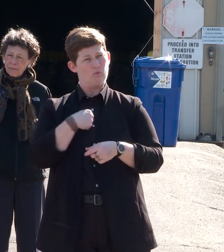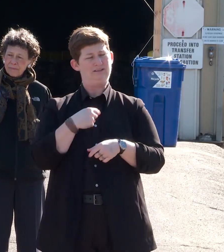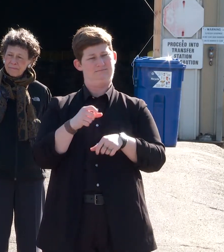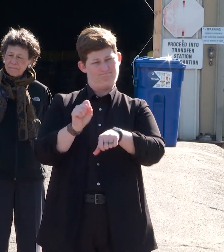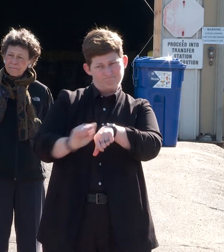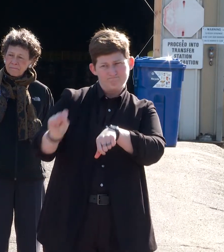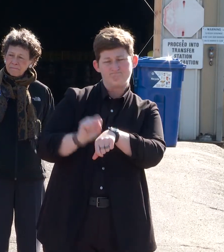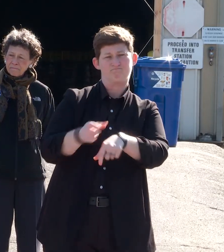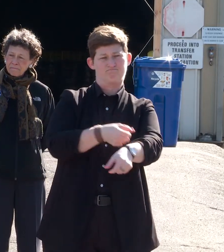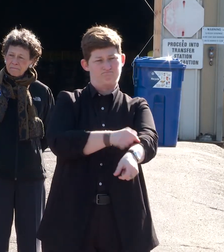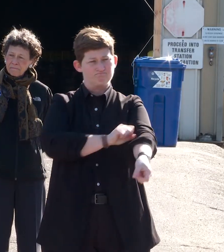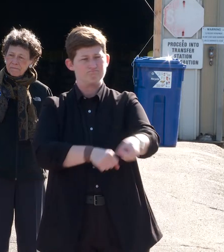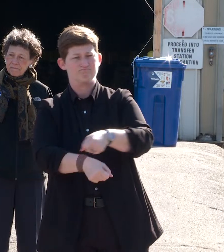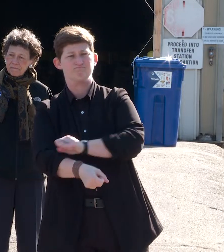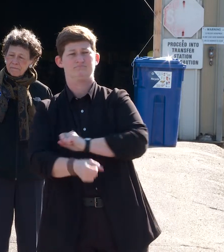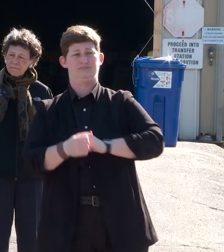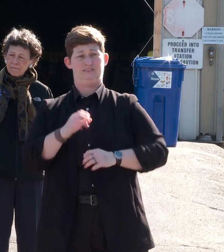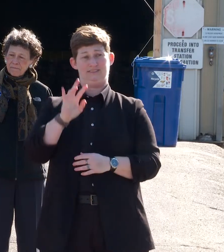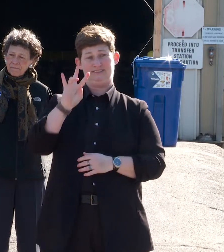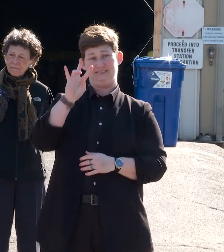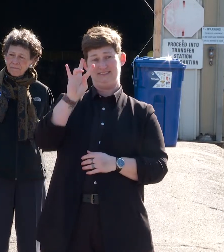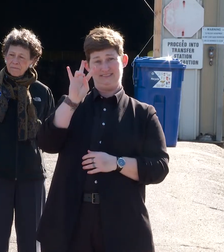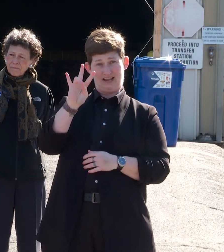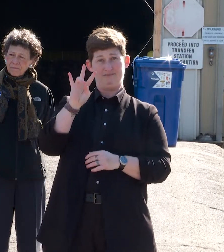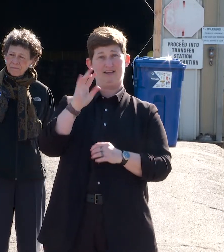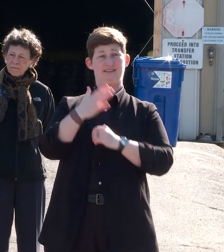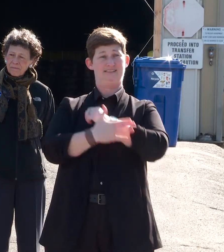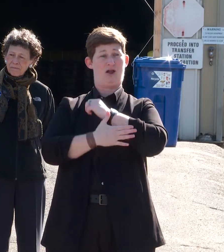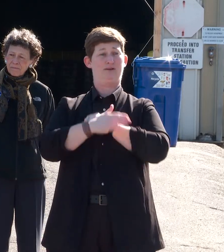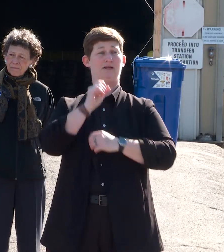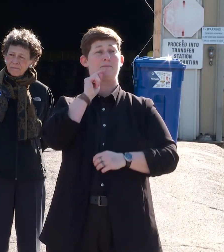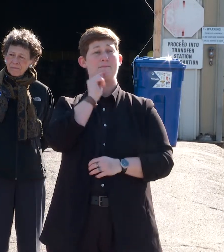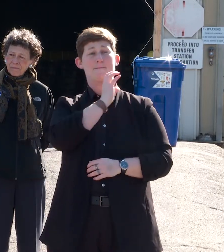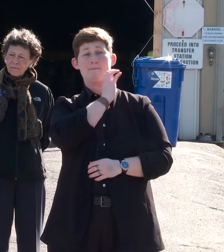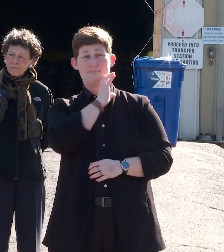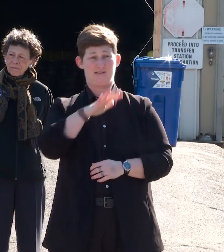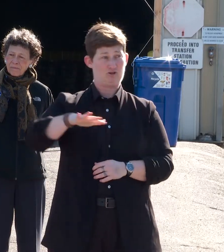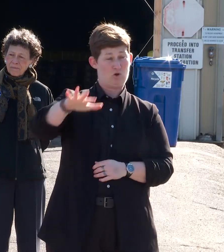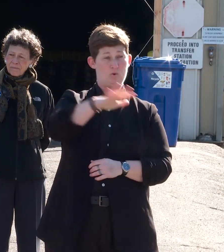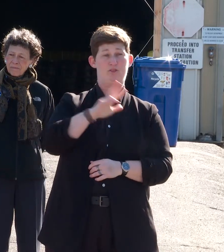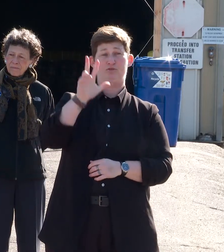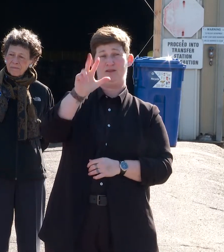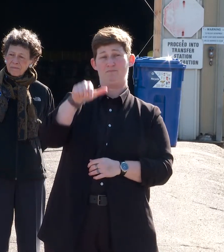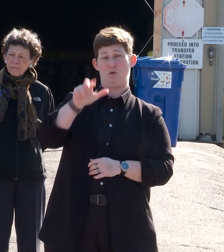the 7-county metro area generates a lot of trash, 3.3 million tons a